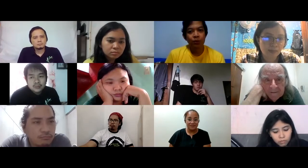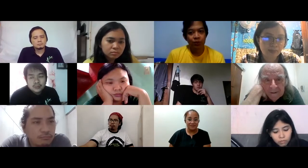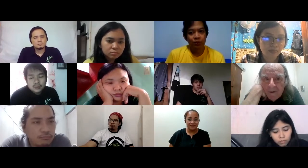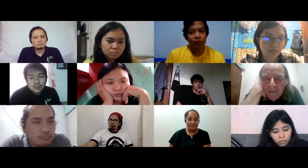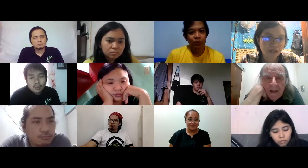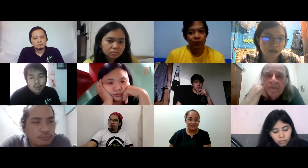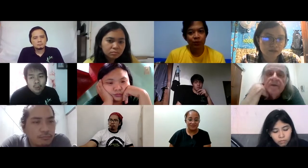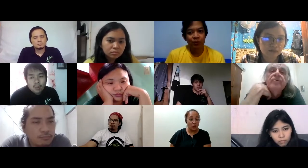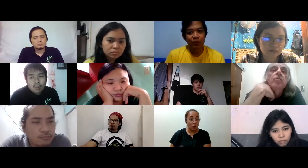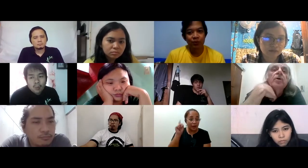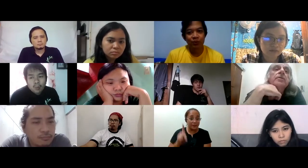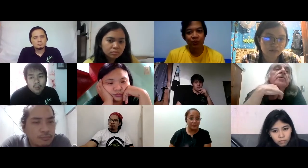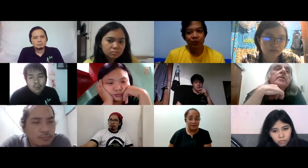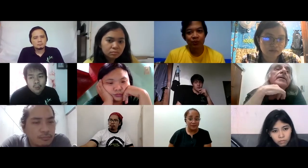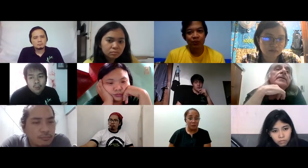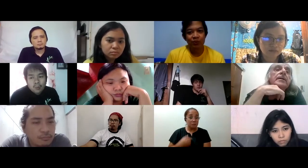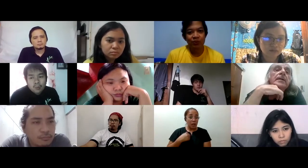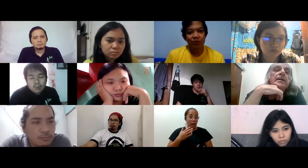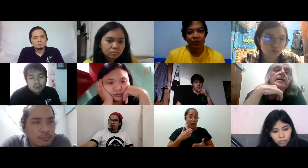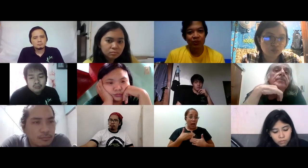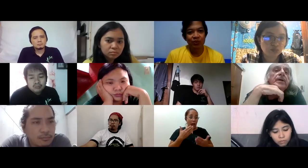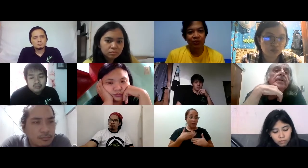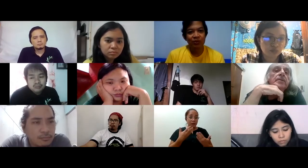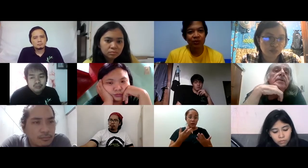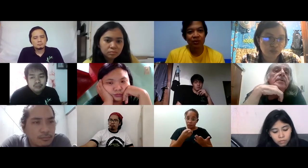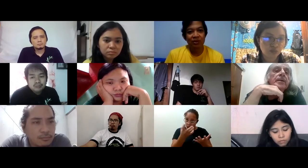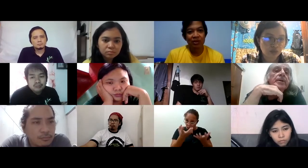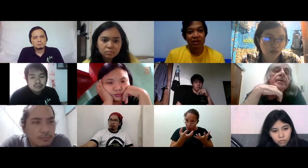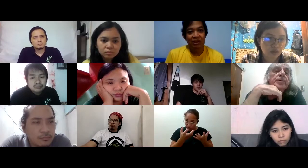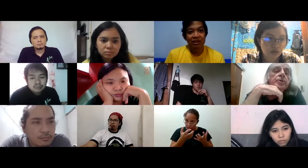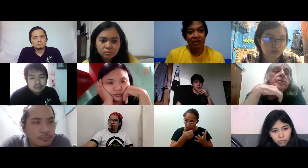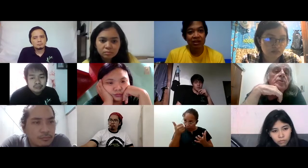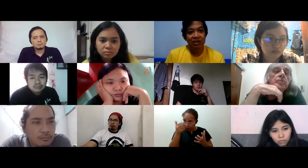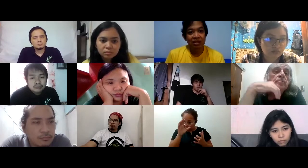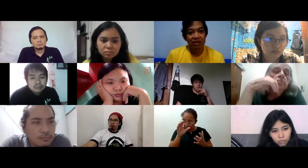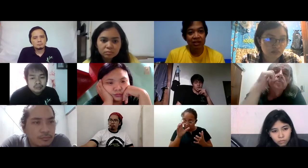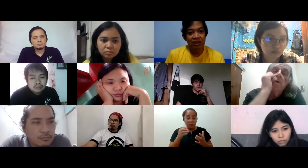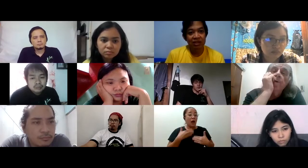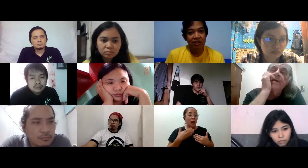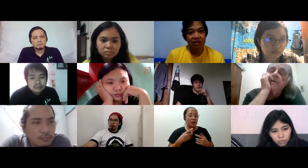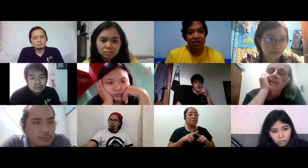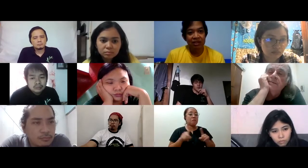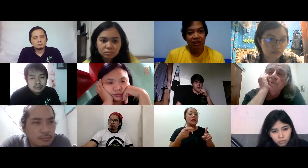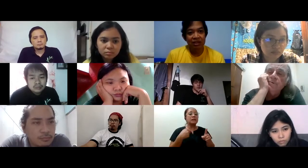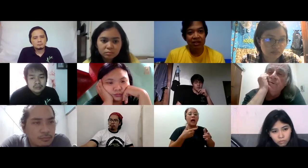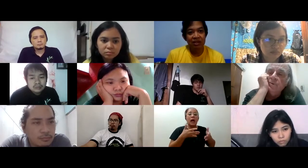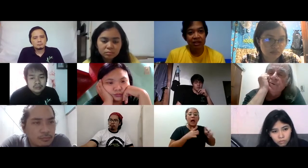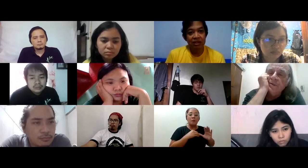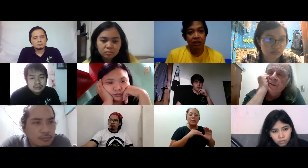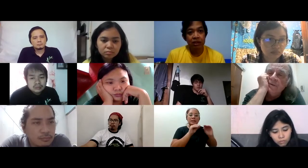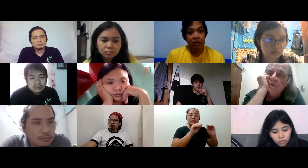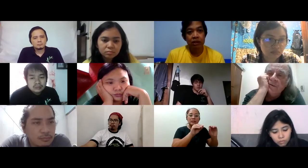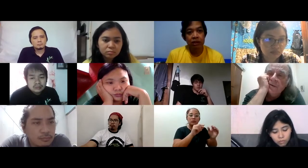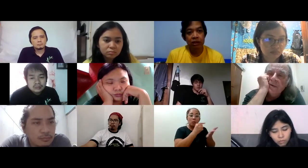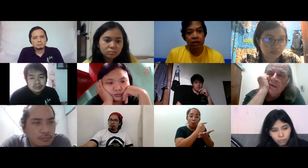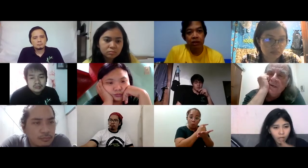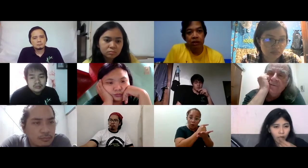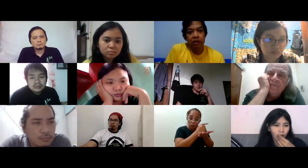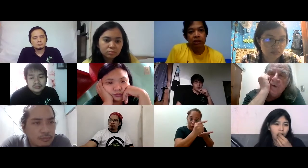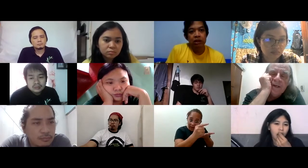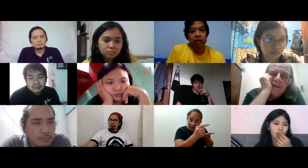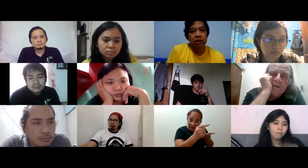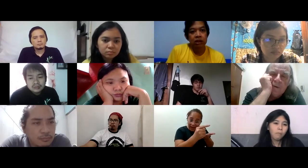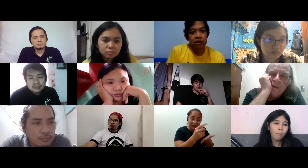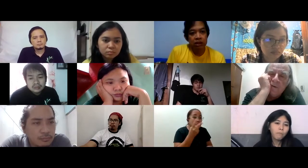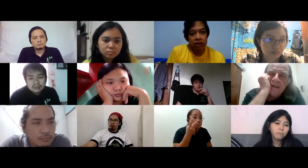Okay, so I'm happy if you want to do that, but let me teach you a week and then you see if